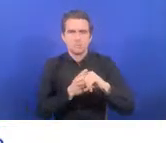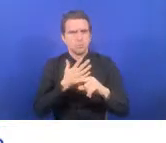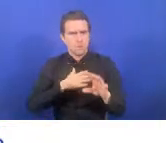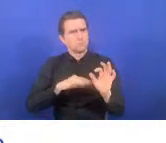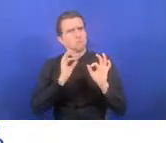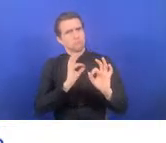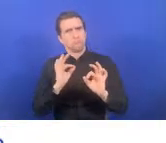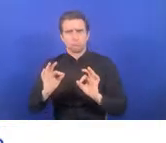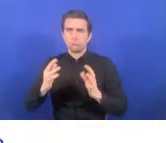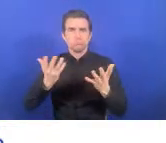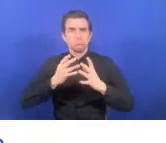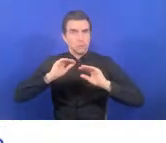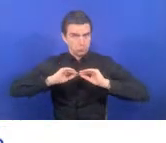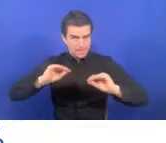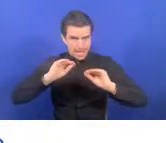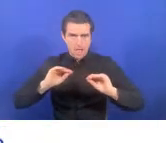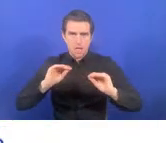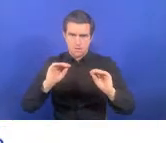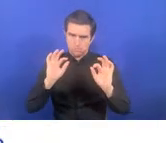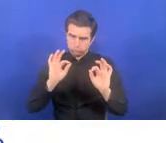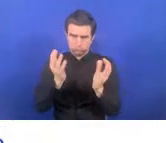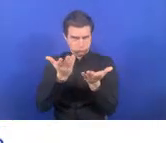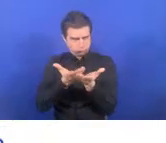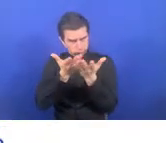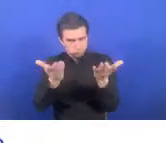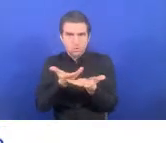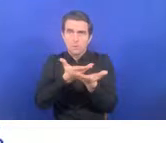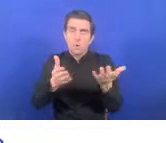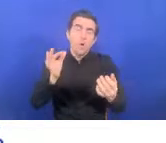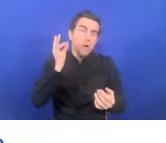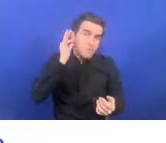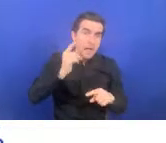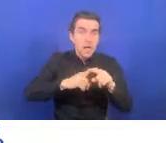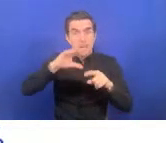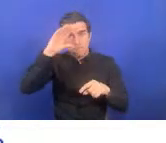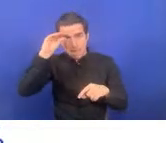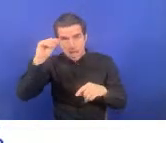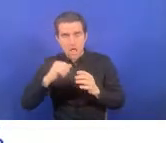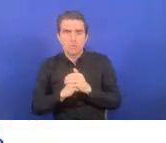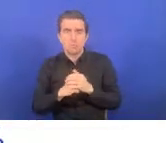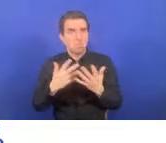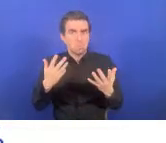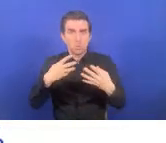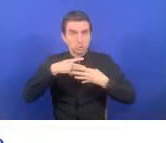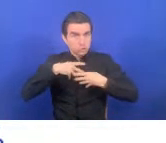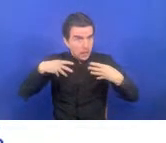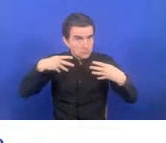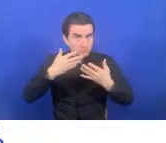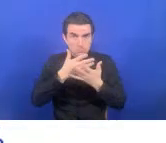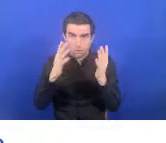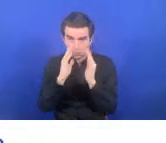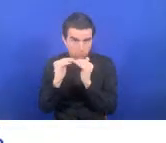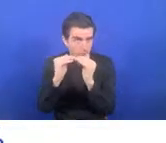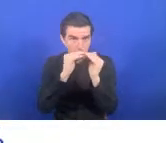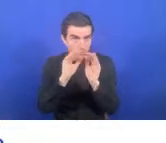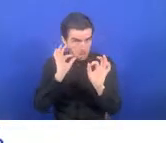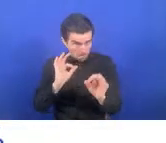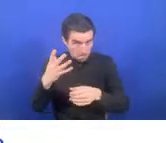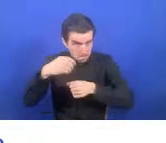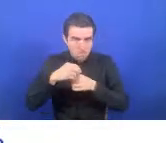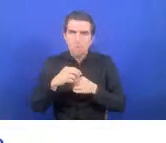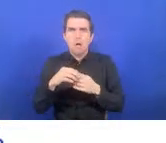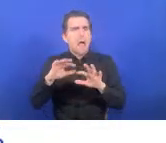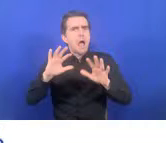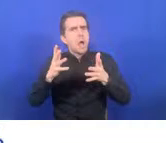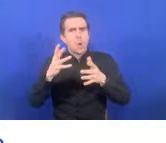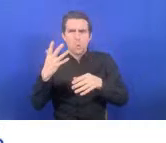into tourism education? How are women living in tourism communities affected?